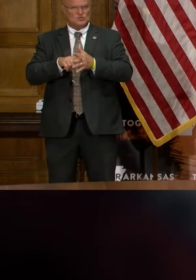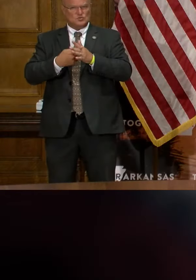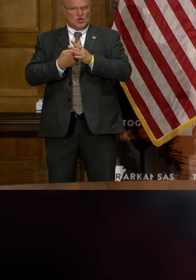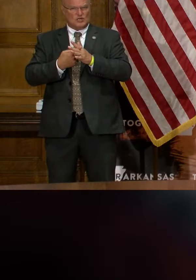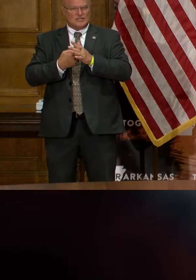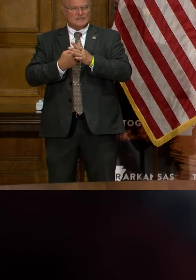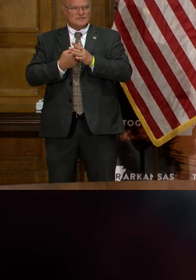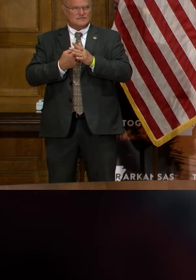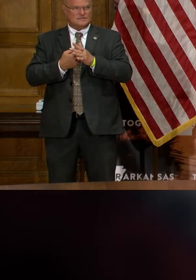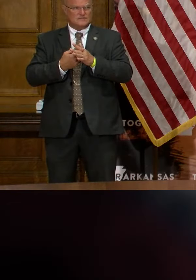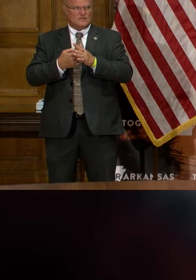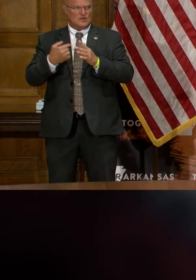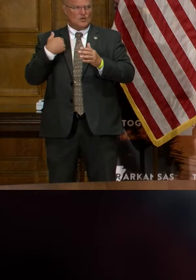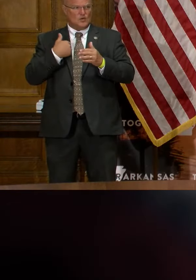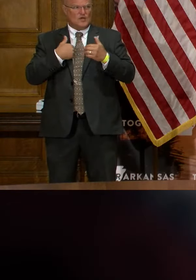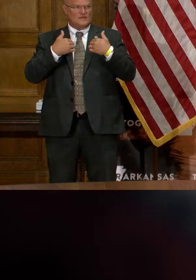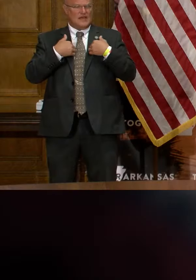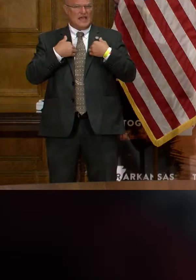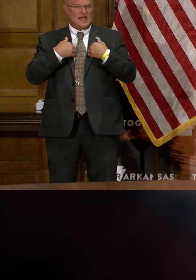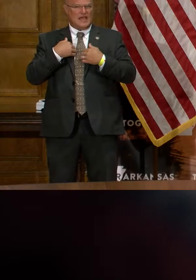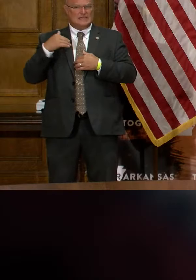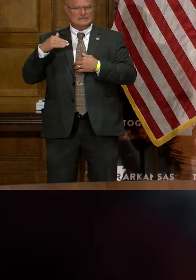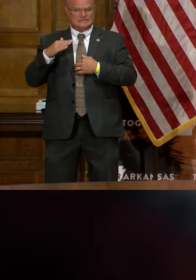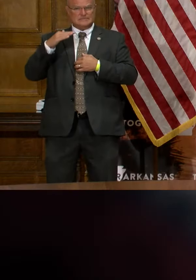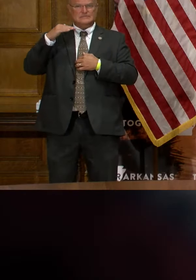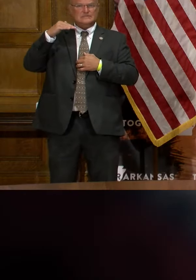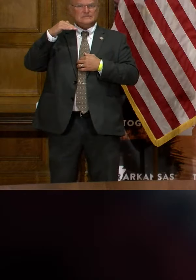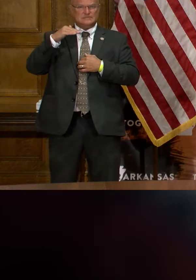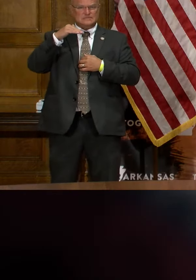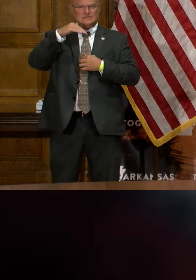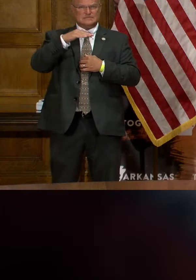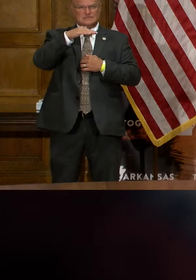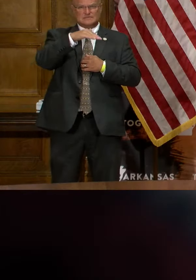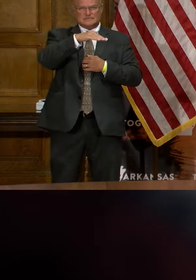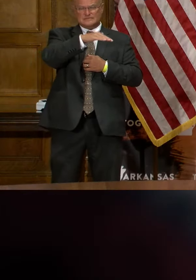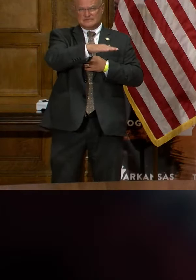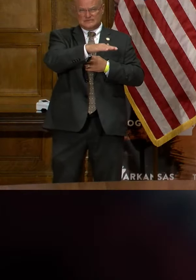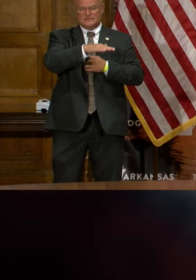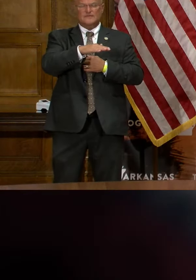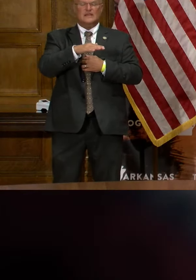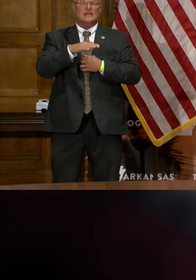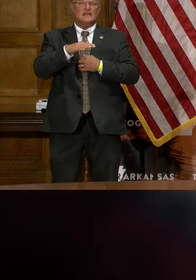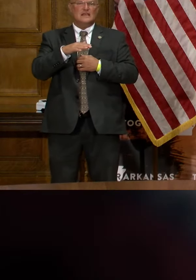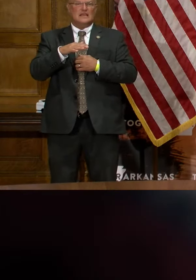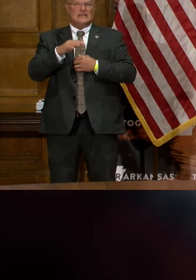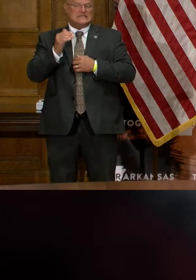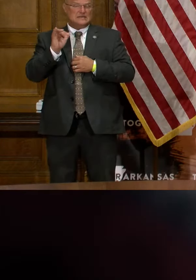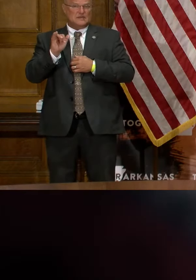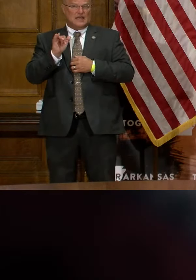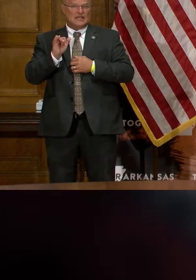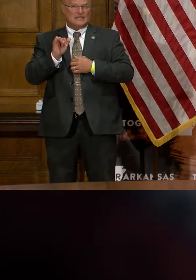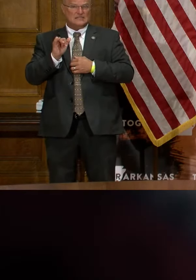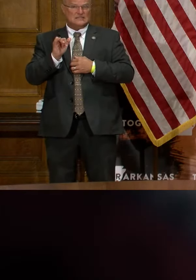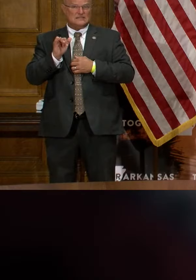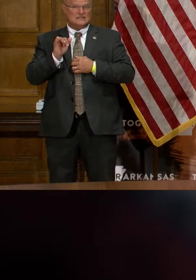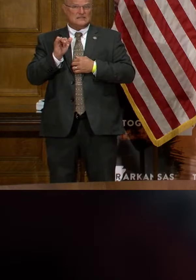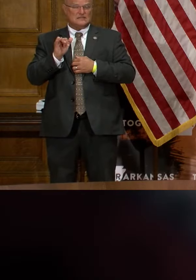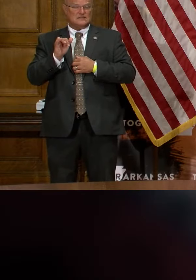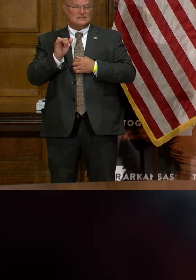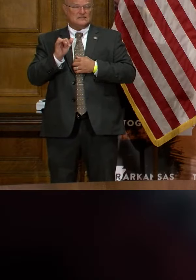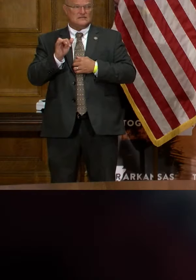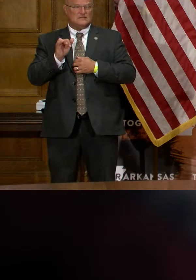again, we've had we had a little bit of an uptick, and it's kind of at a sustained higher level, which seems like it's being driven by the